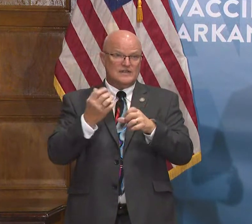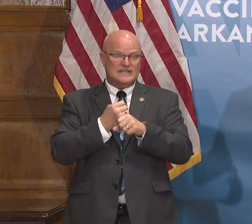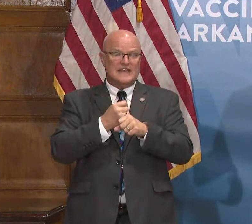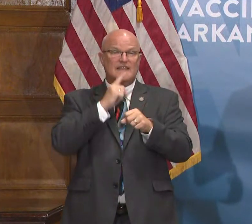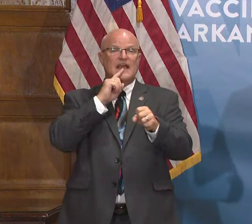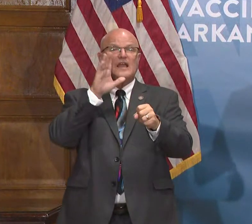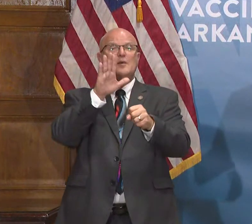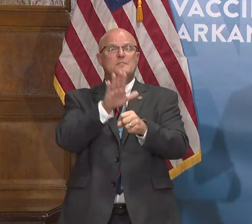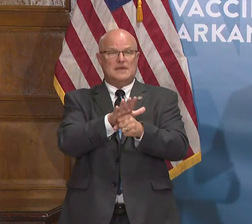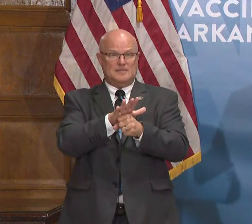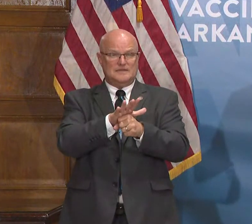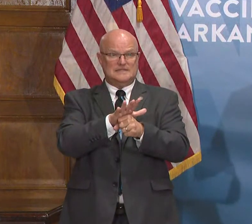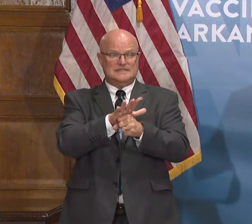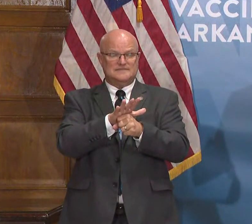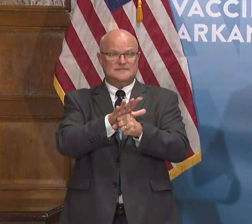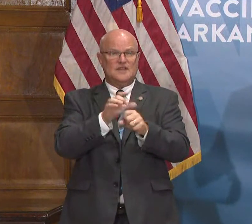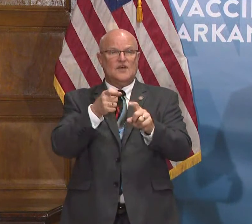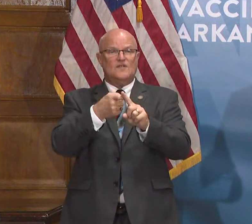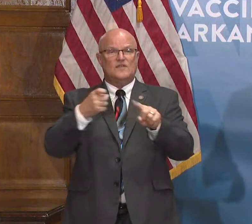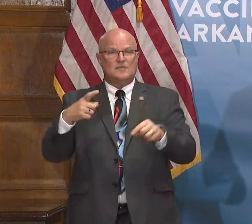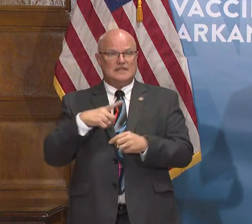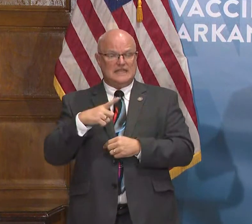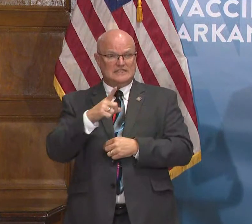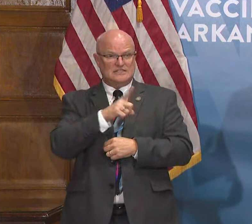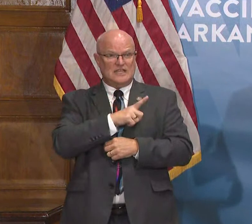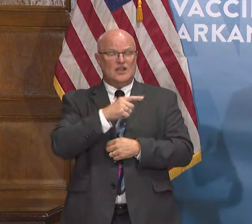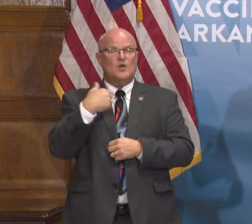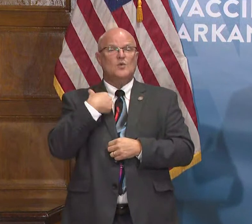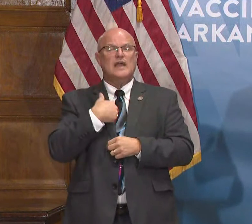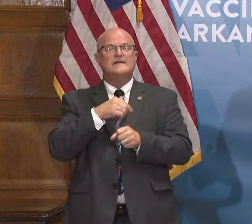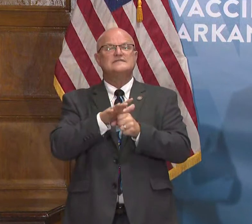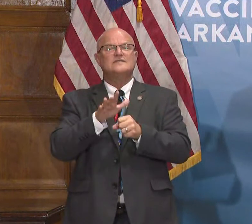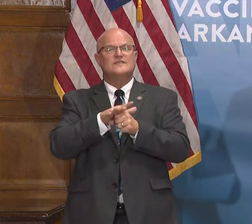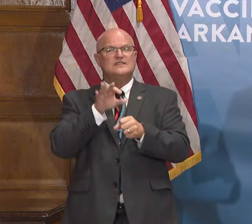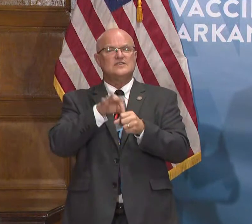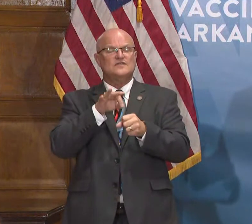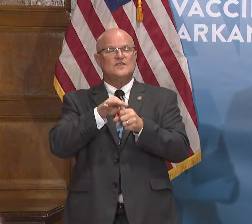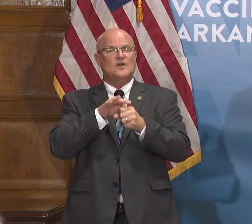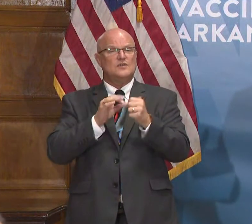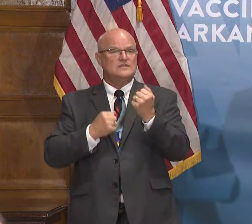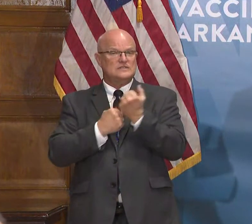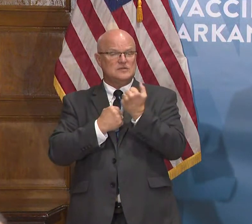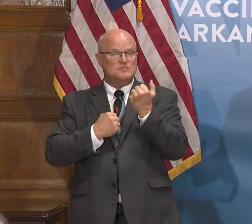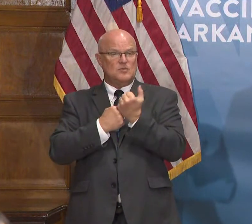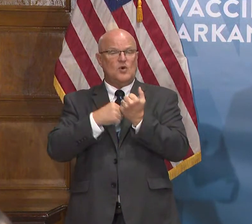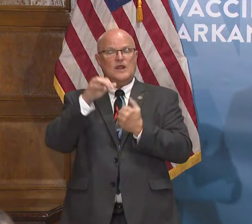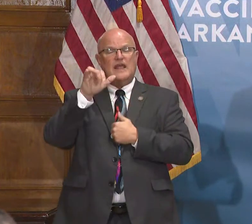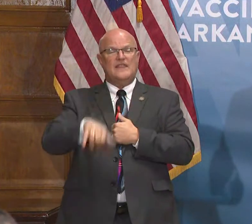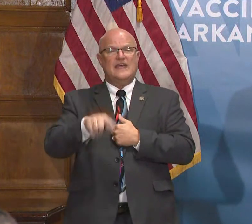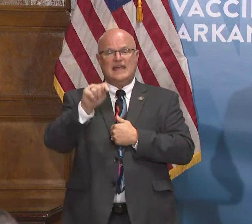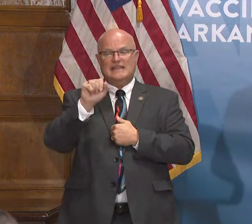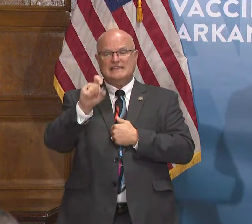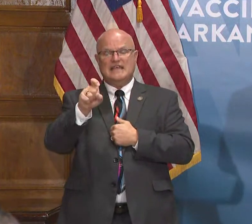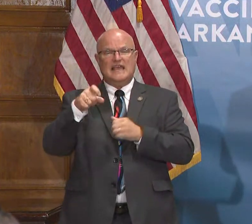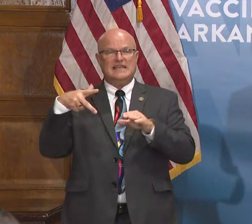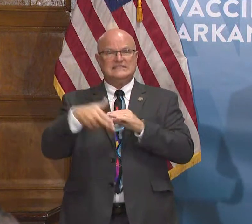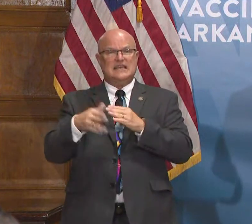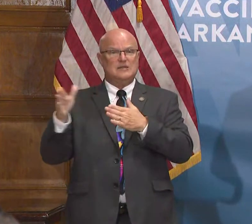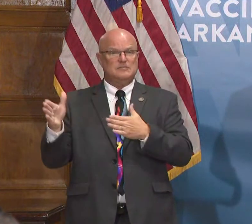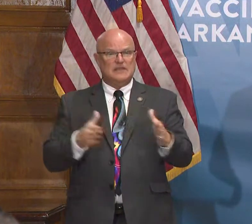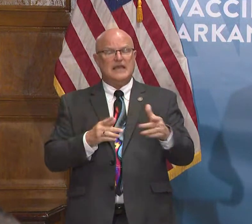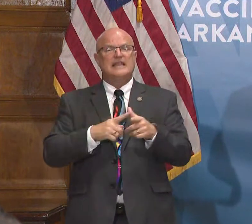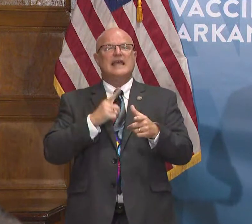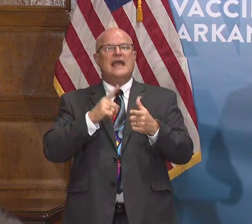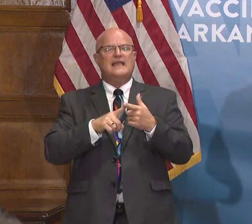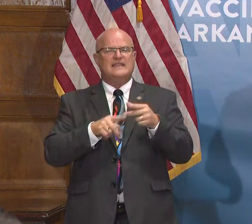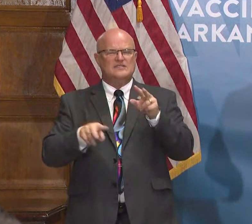that commitment from the legislators that we have sufficient votes to support that tax cut plan. And then we'd